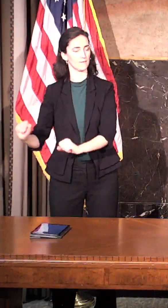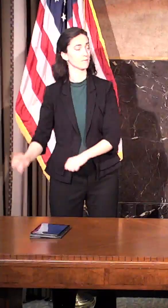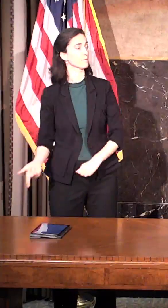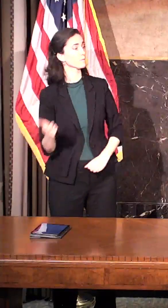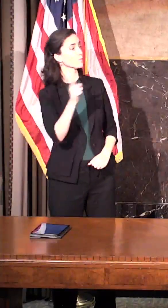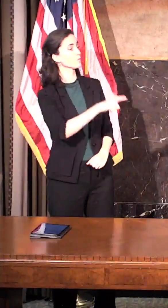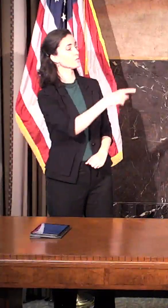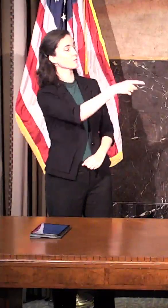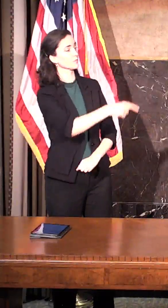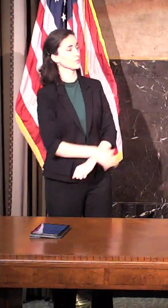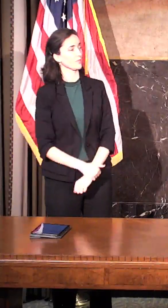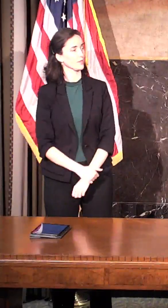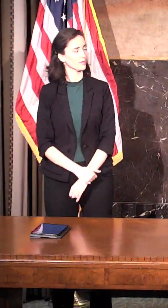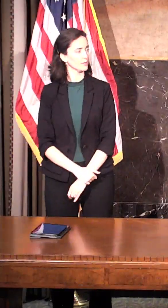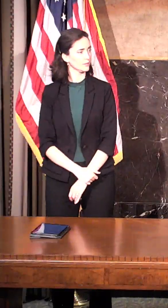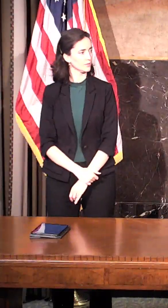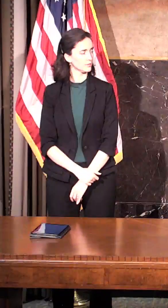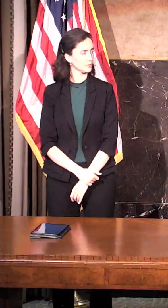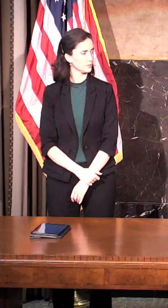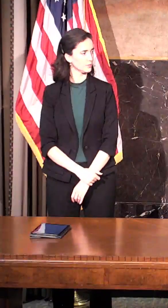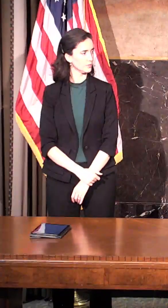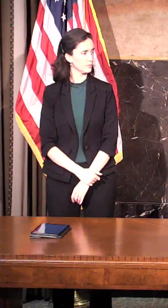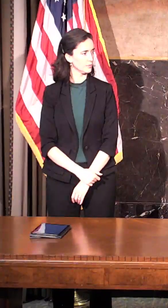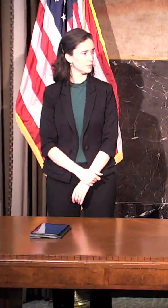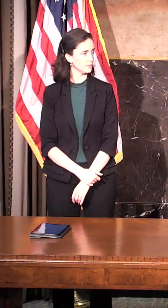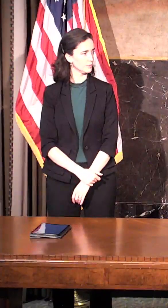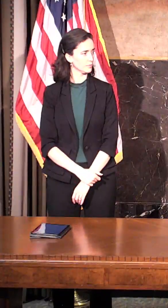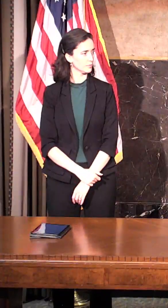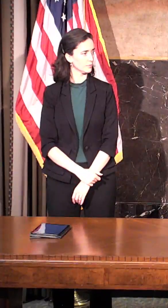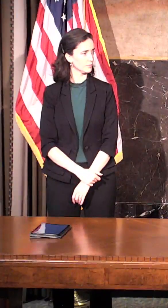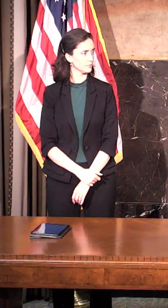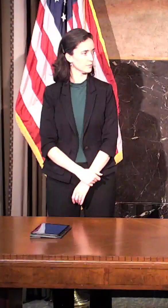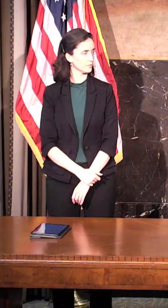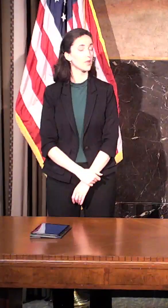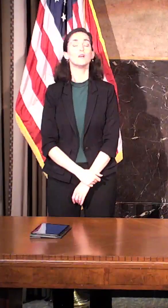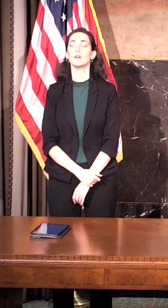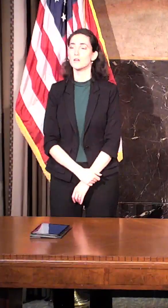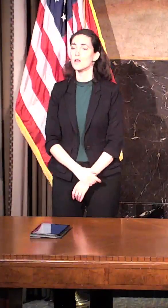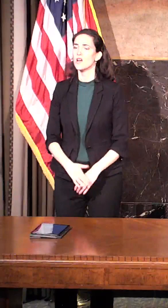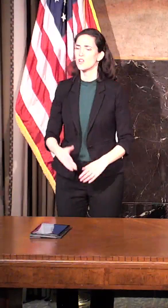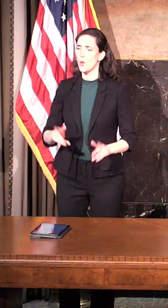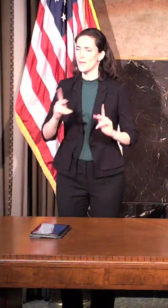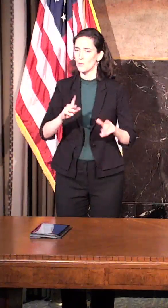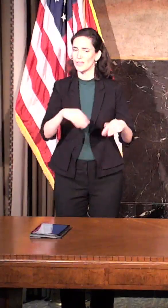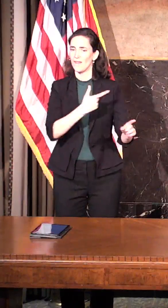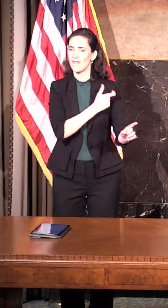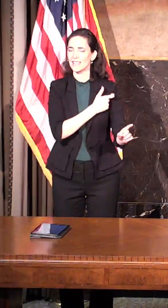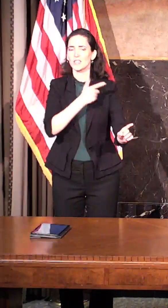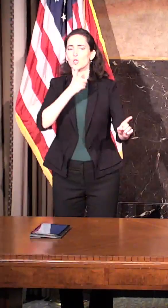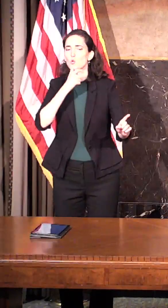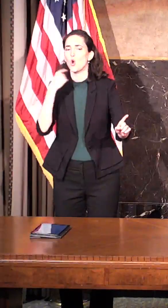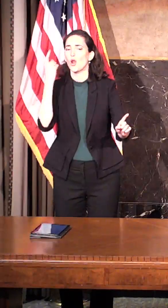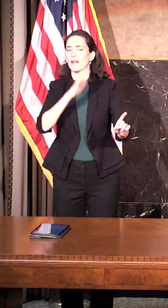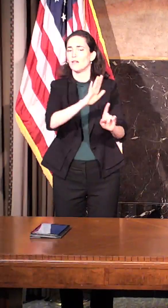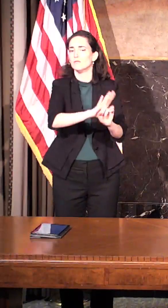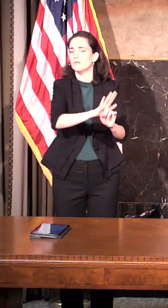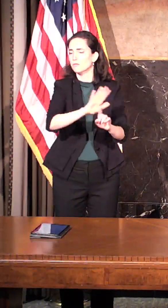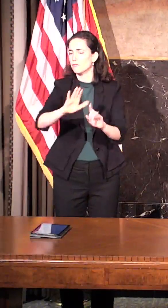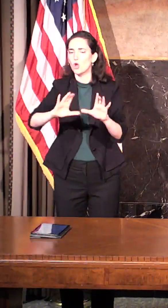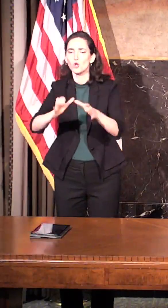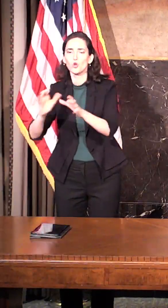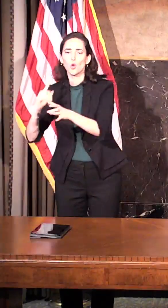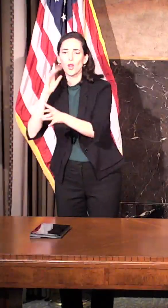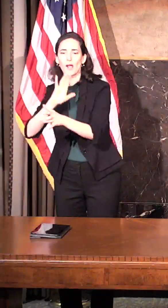going to get a better idea of the demographics for who's getting vaccinated? I know that states that are reporting those demographics are